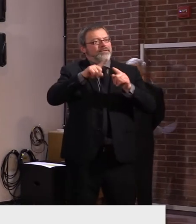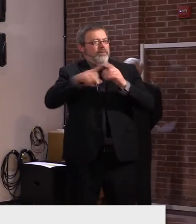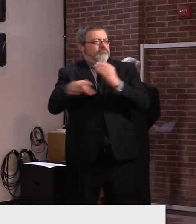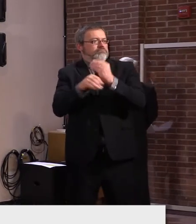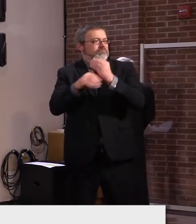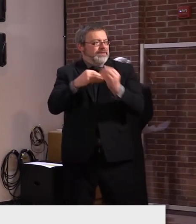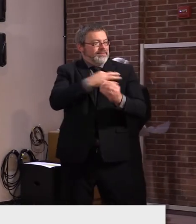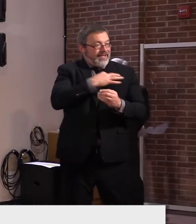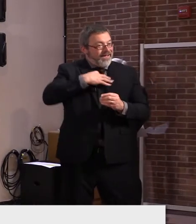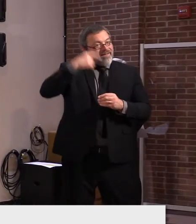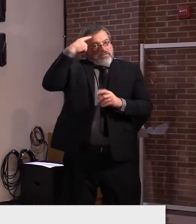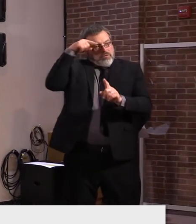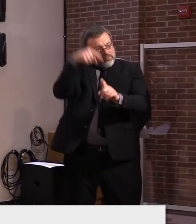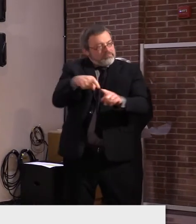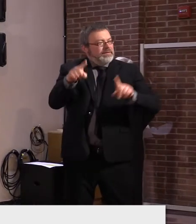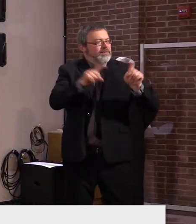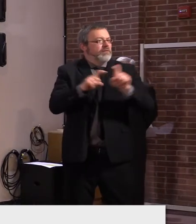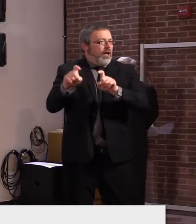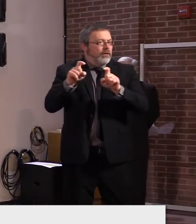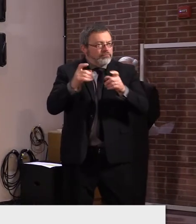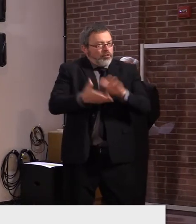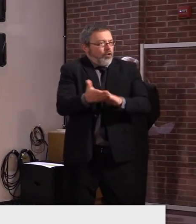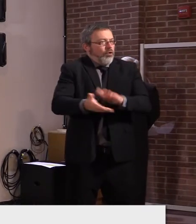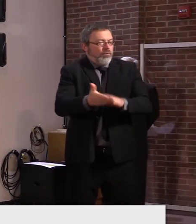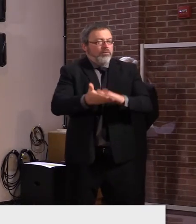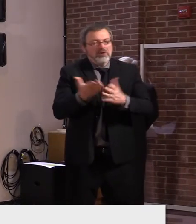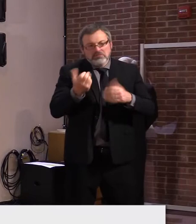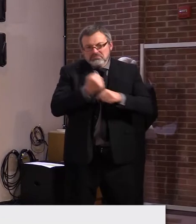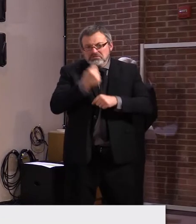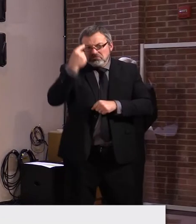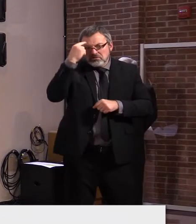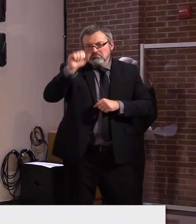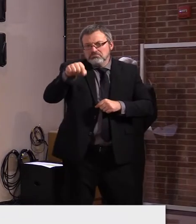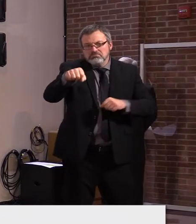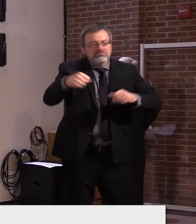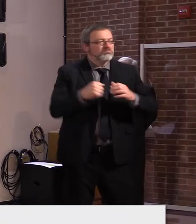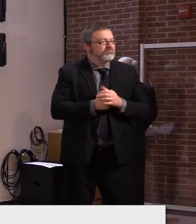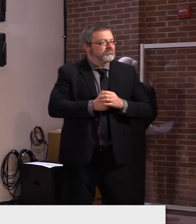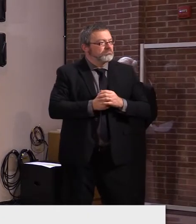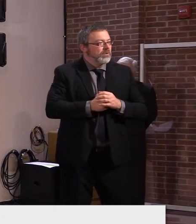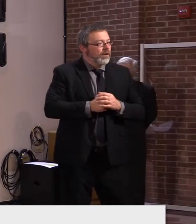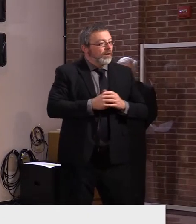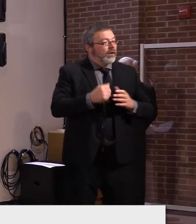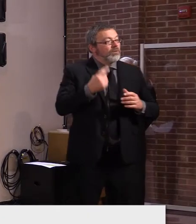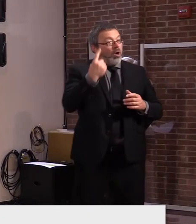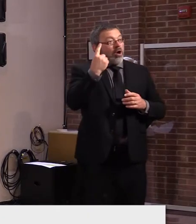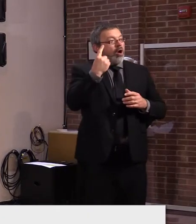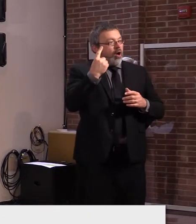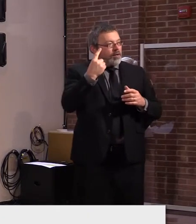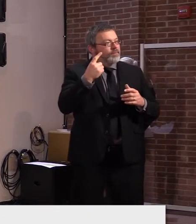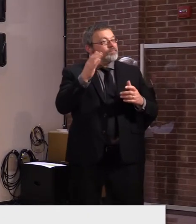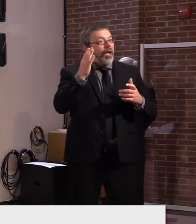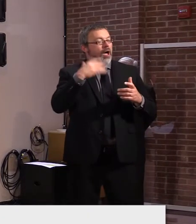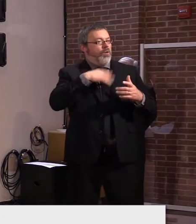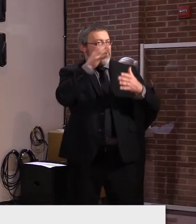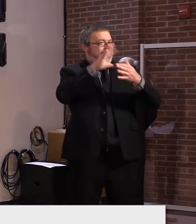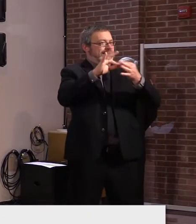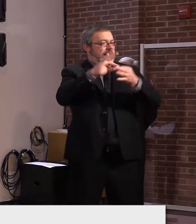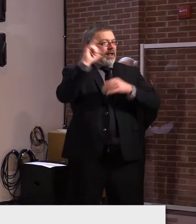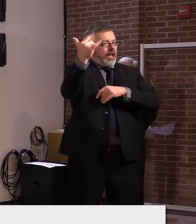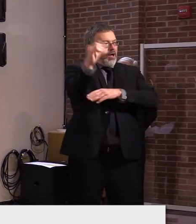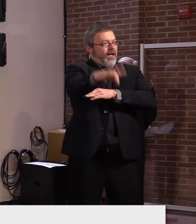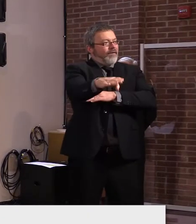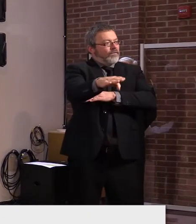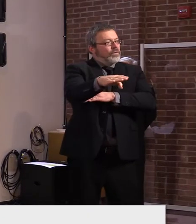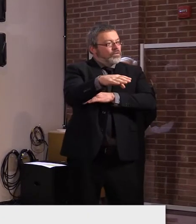school. One measure that we'll be announcing that should help to a certain extent, we'll be announcing this later today, is that school nurses will